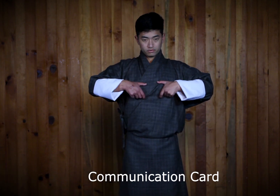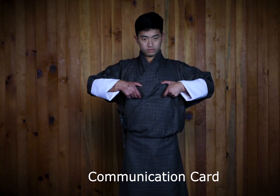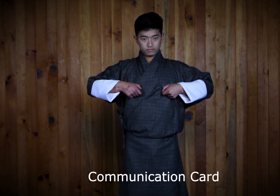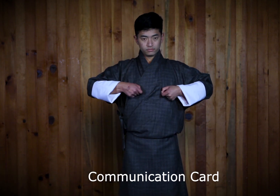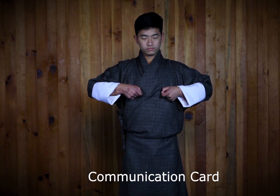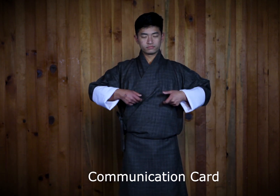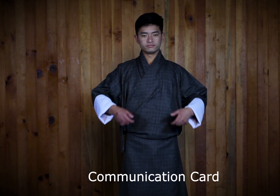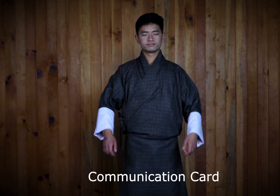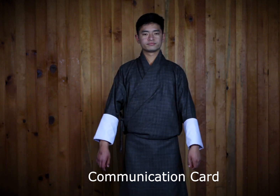communication card,